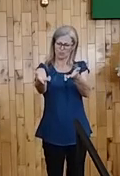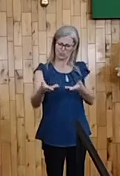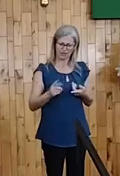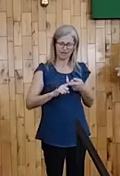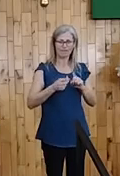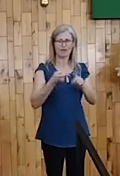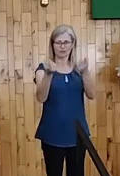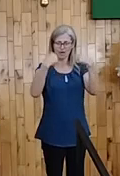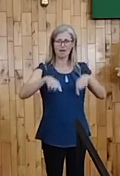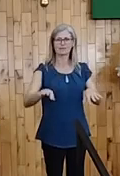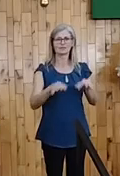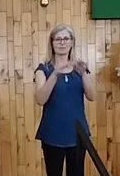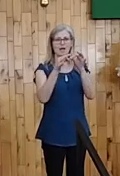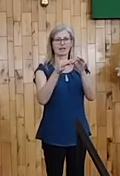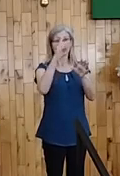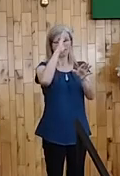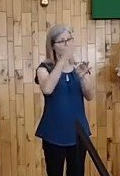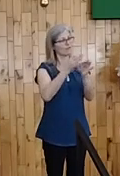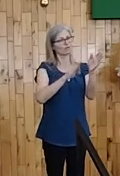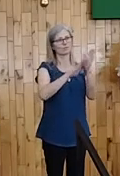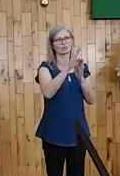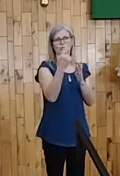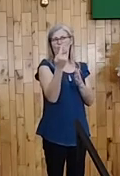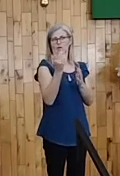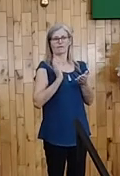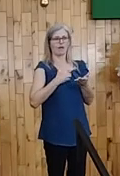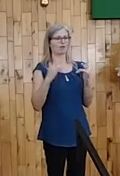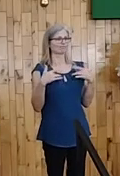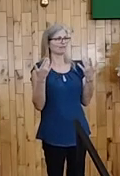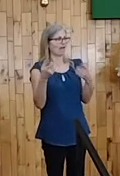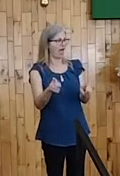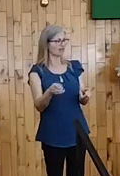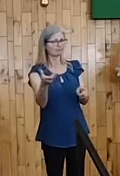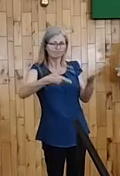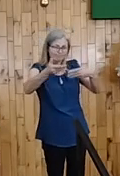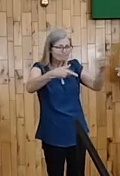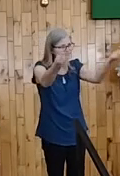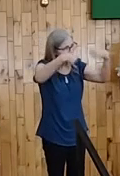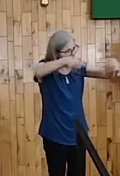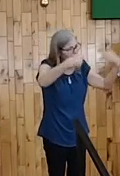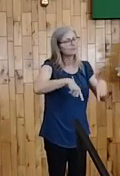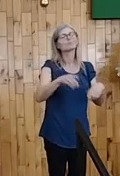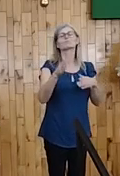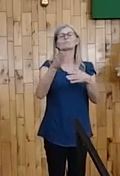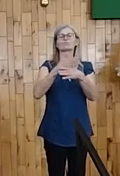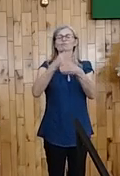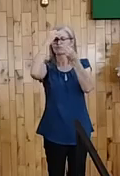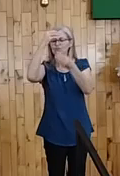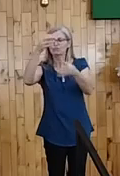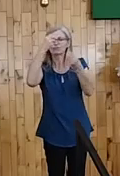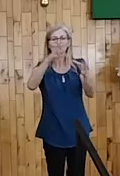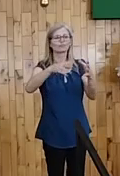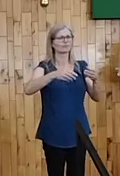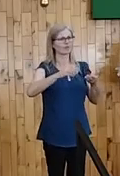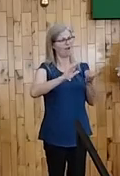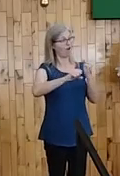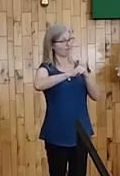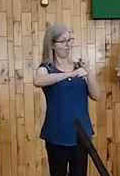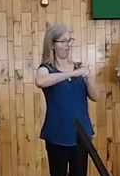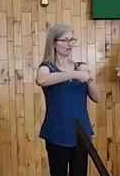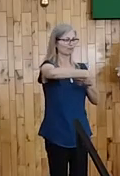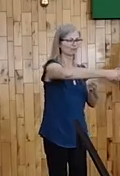Mass, faith formation, or one of our events, sharing the word, distribute our flyer to